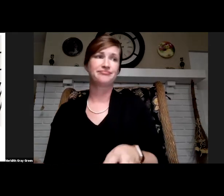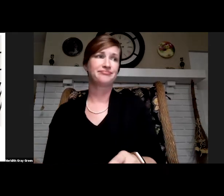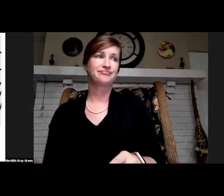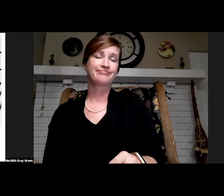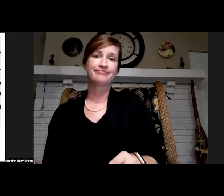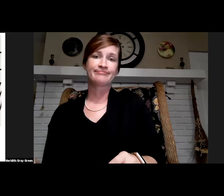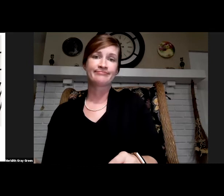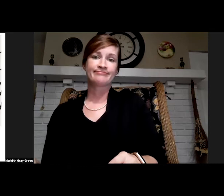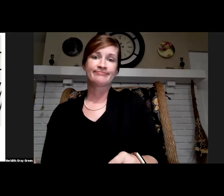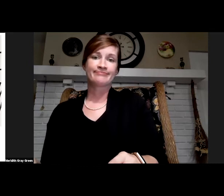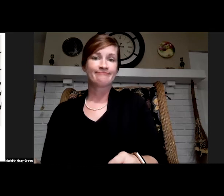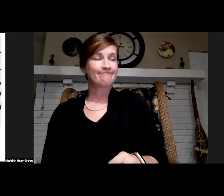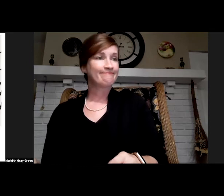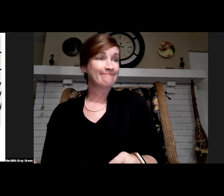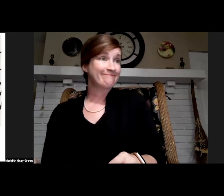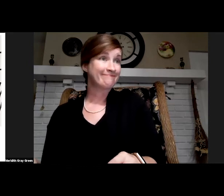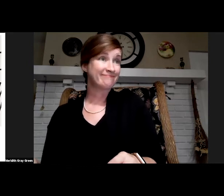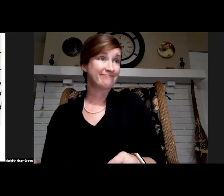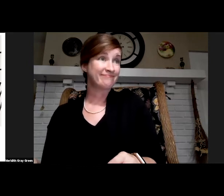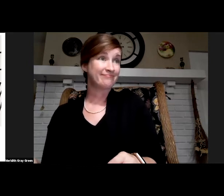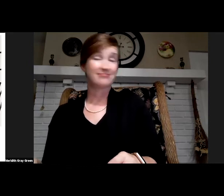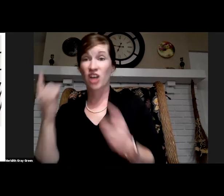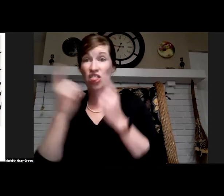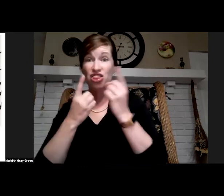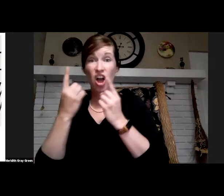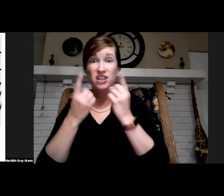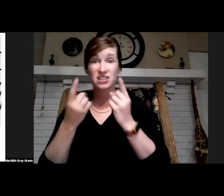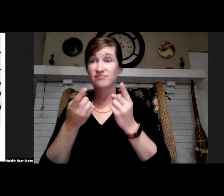a pride in their identity.